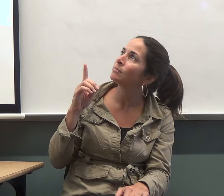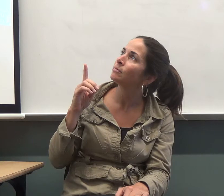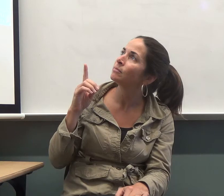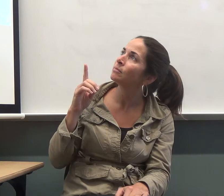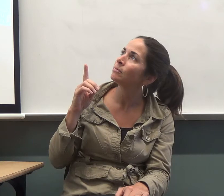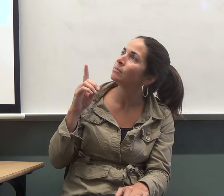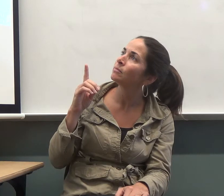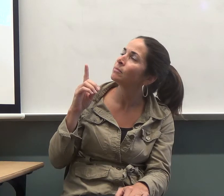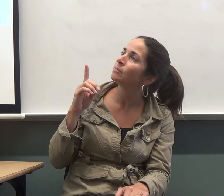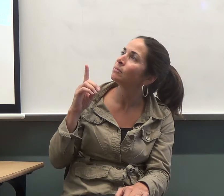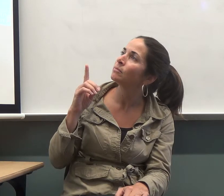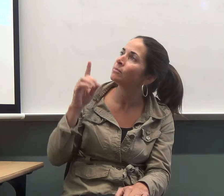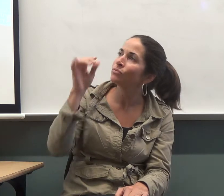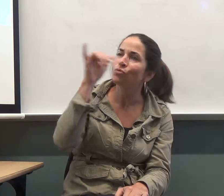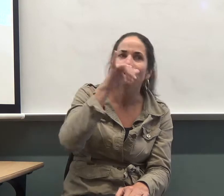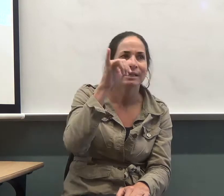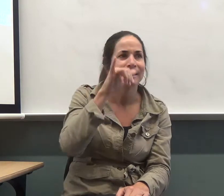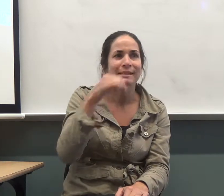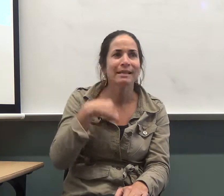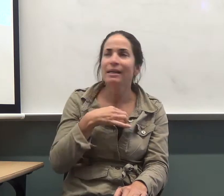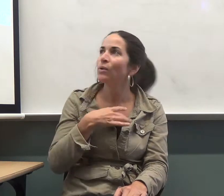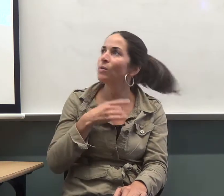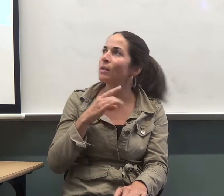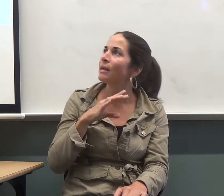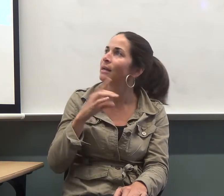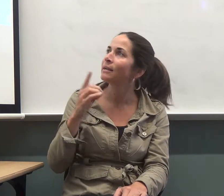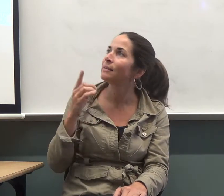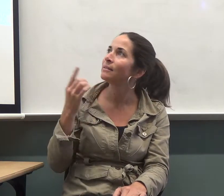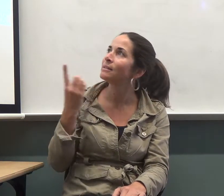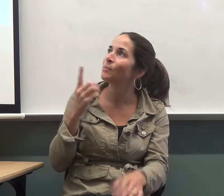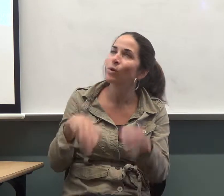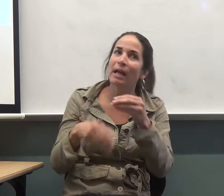This is ridiculous. This is like somebody added stuff to it. Here we go.